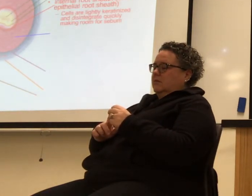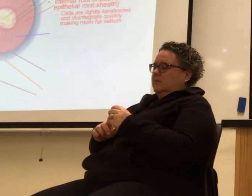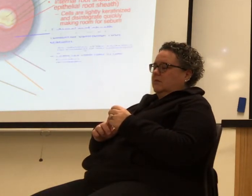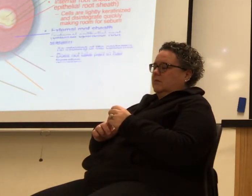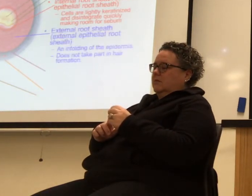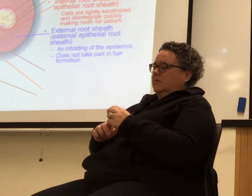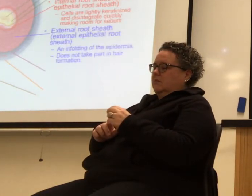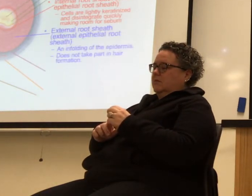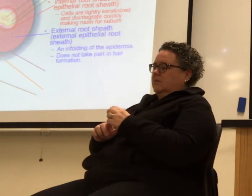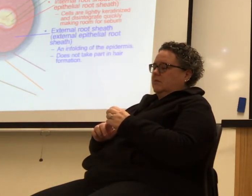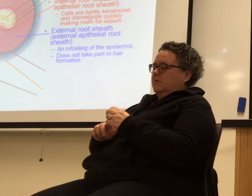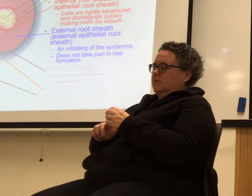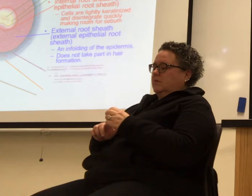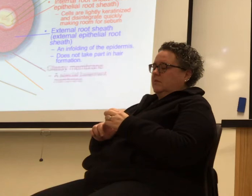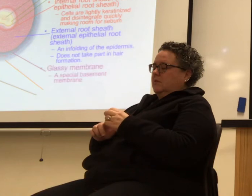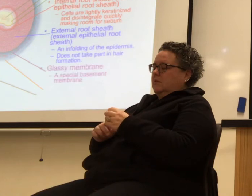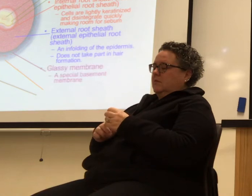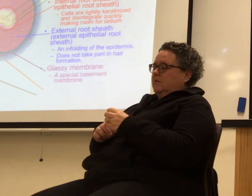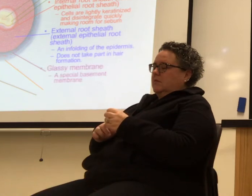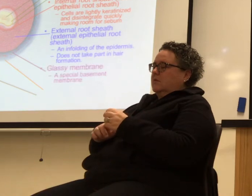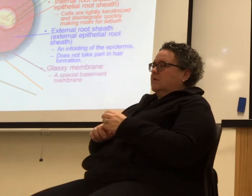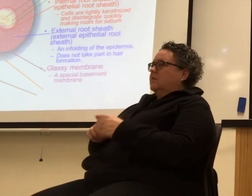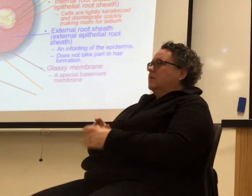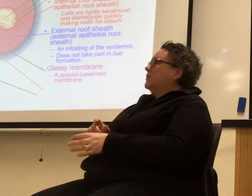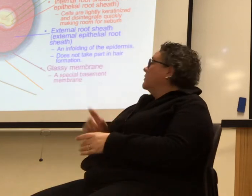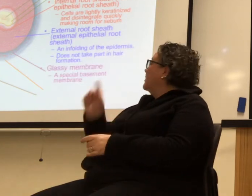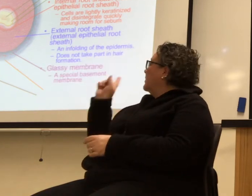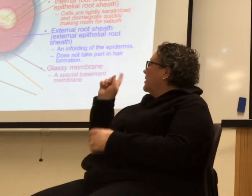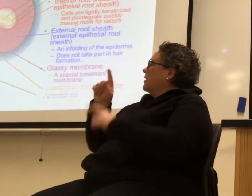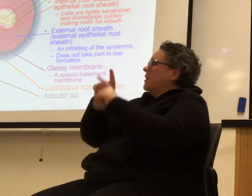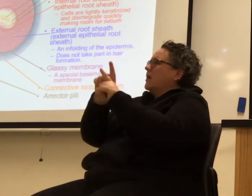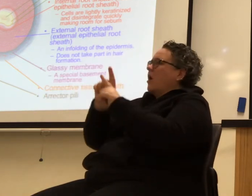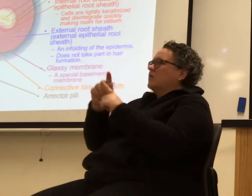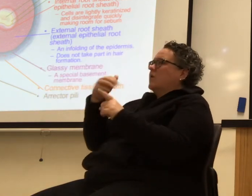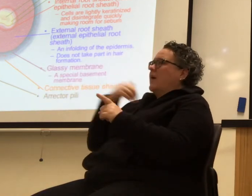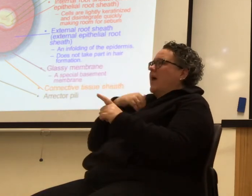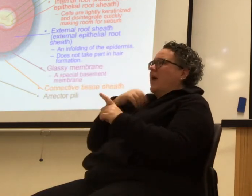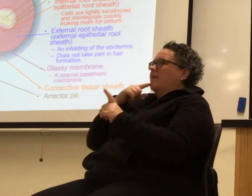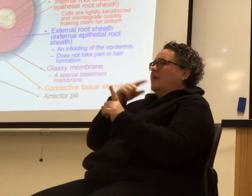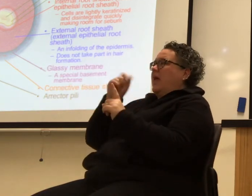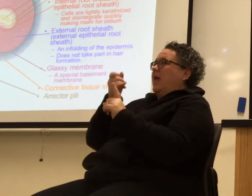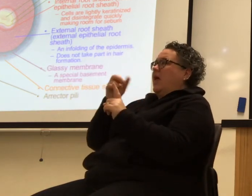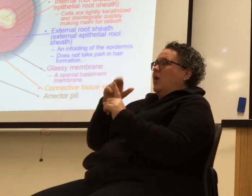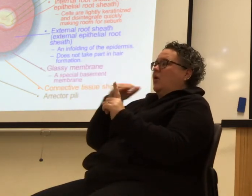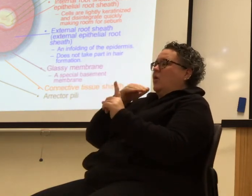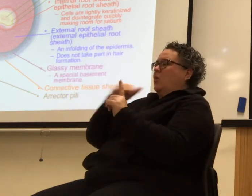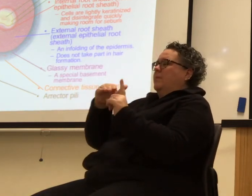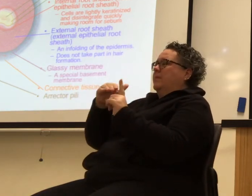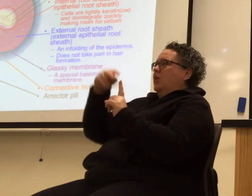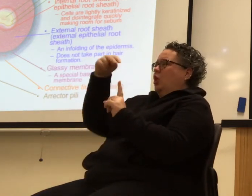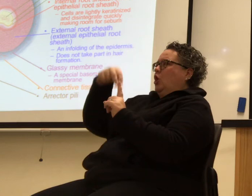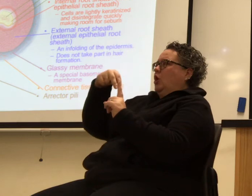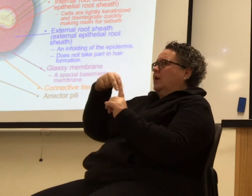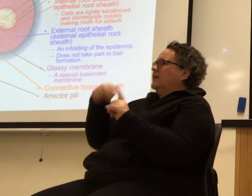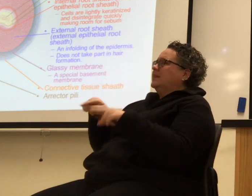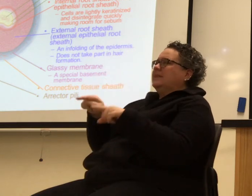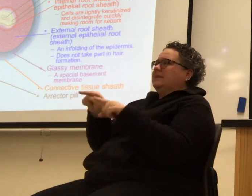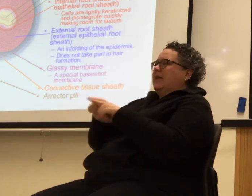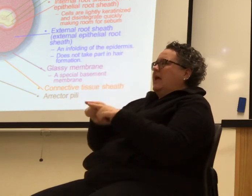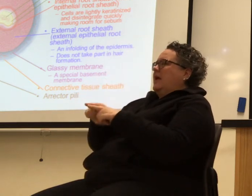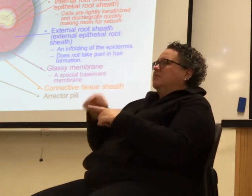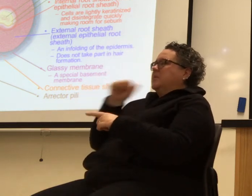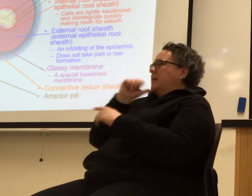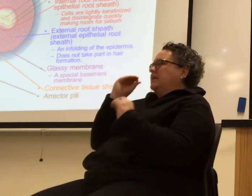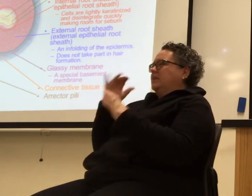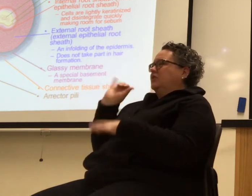They also have a cross-section of the hair, but it's the same information. I won't reteach it. The only thing I would add that I haven't mentioned yet is the